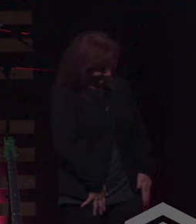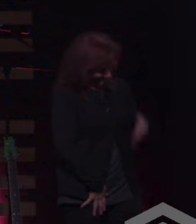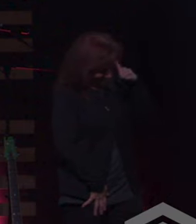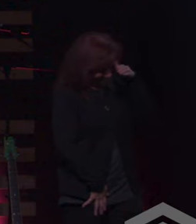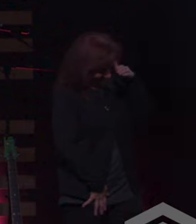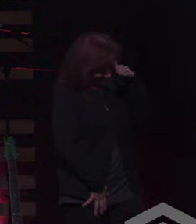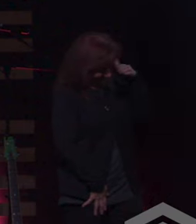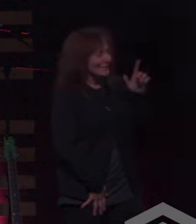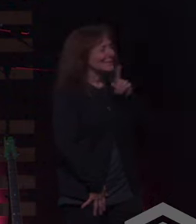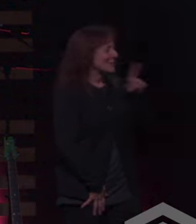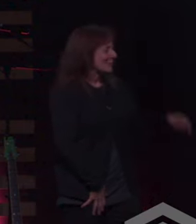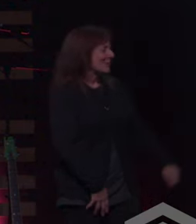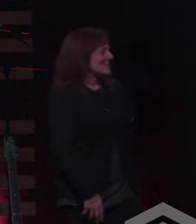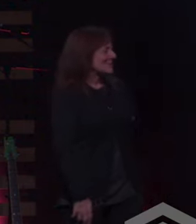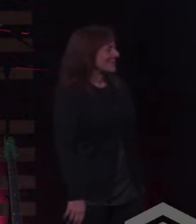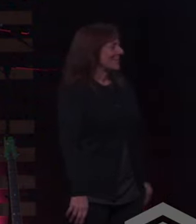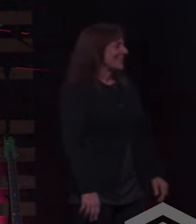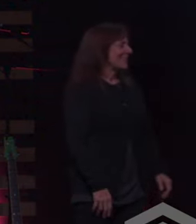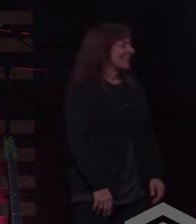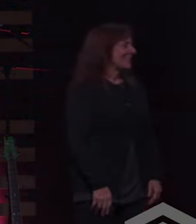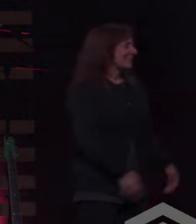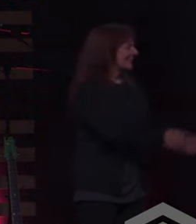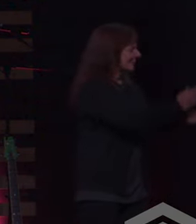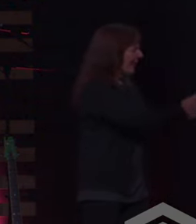Just be real.